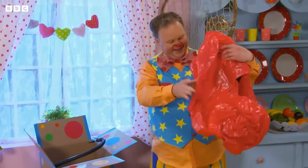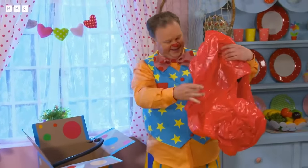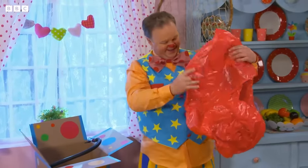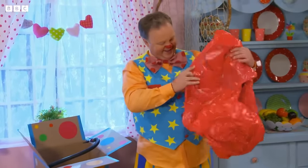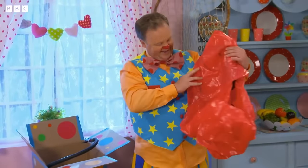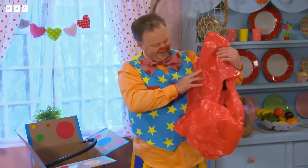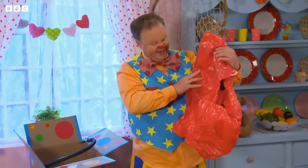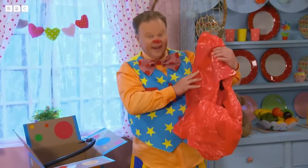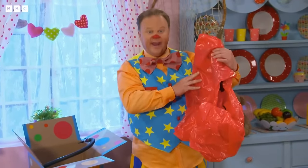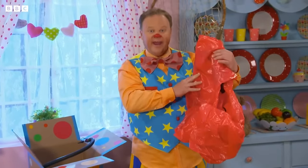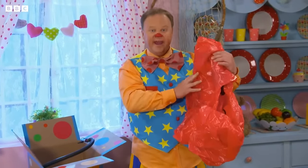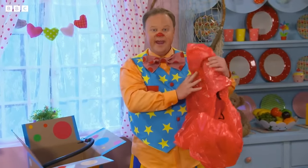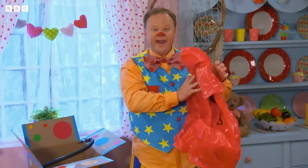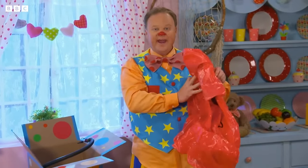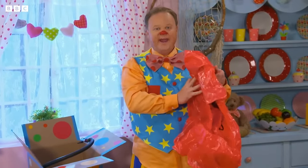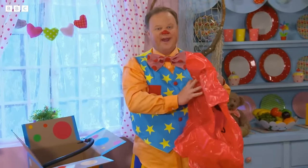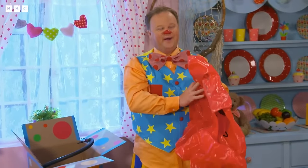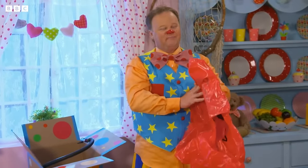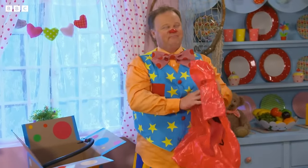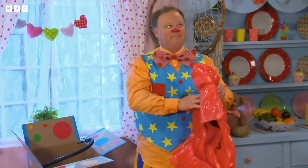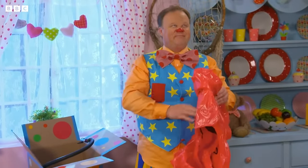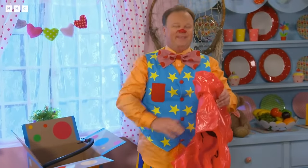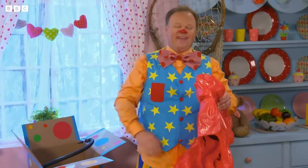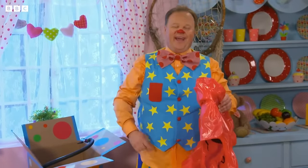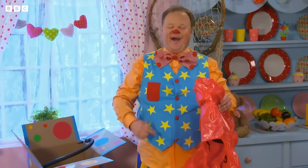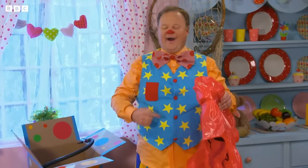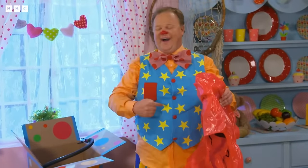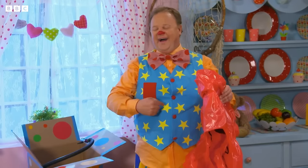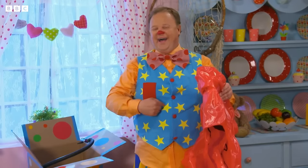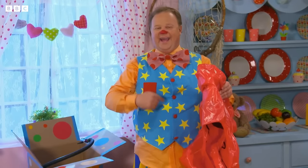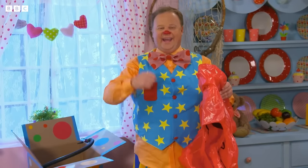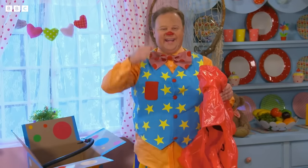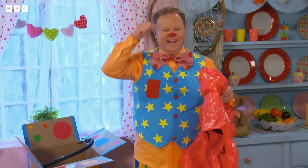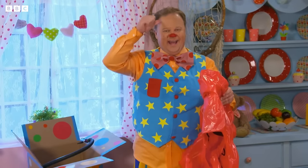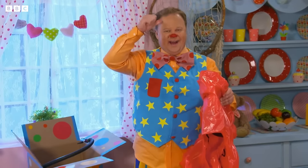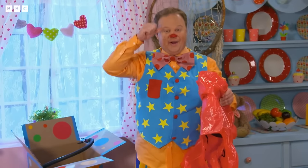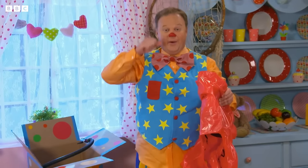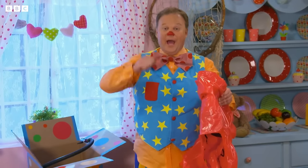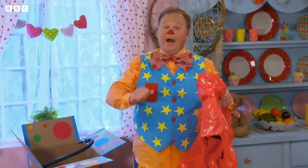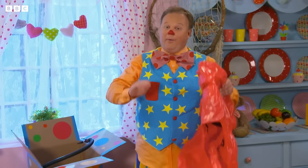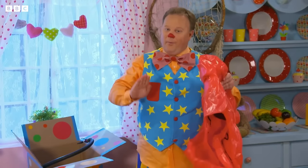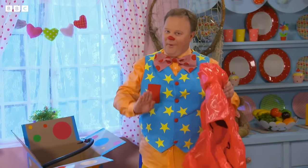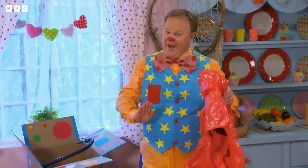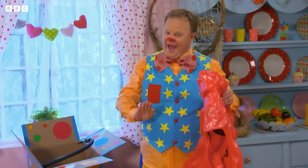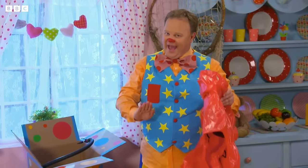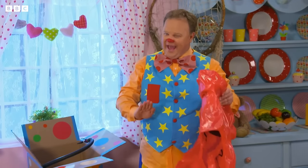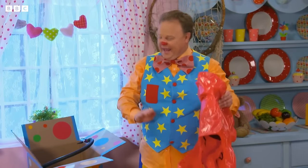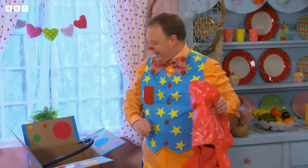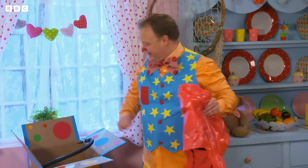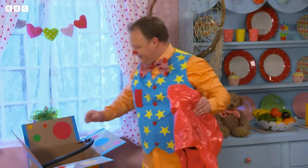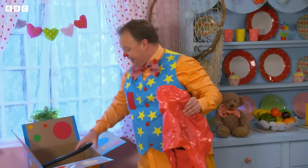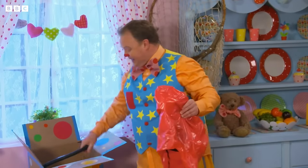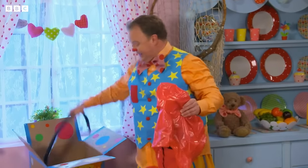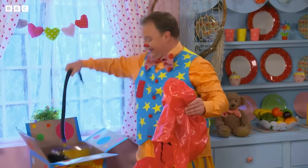It doesn't look like a boat, Mr. Tumble. I know. Wait.